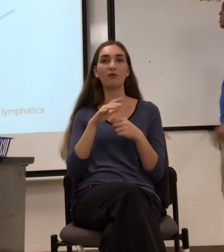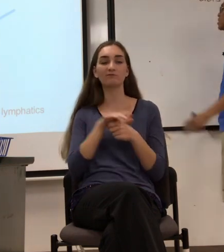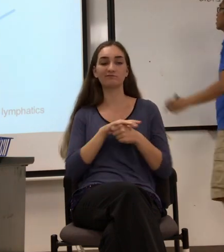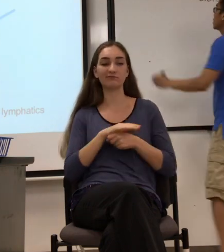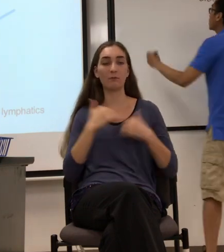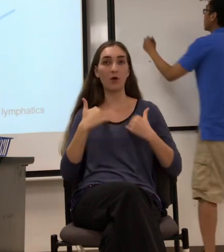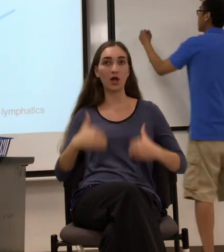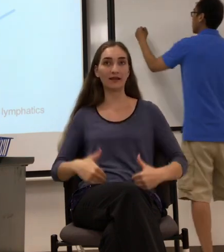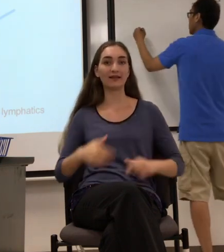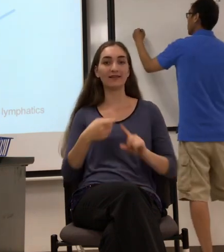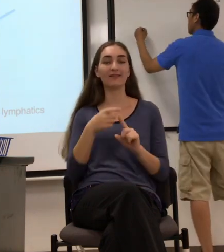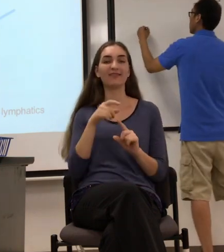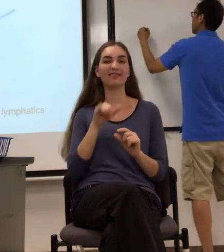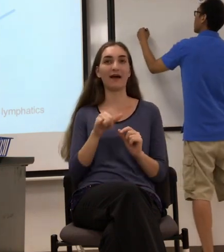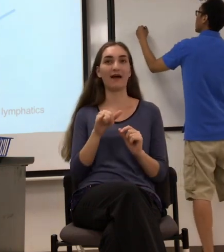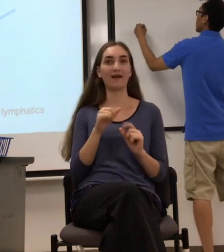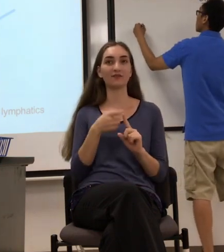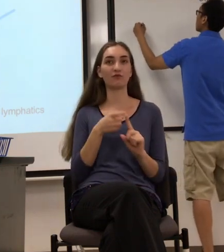intestine.